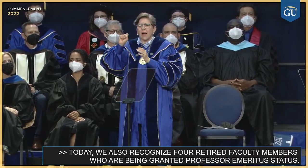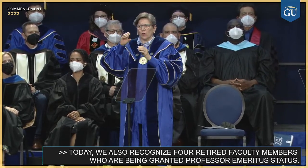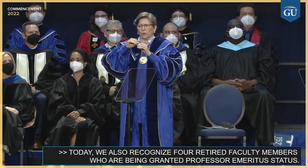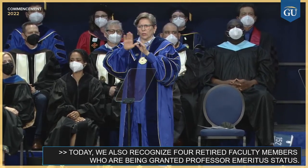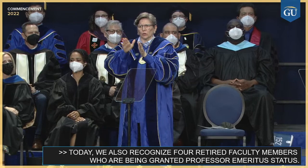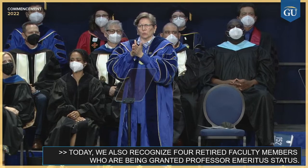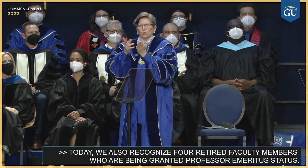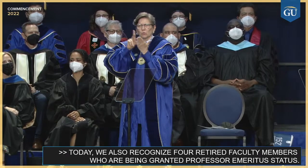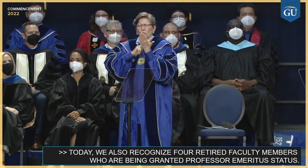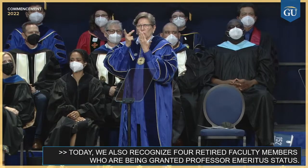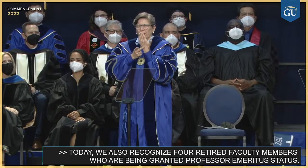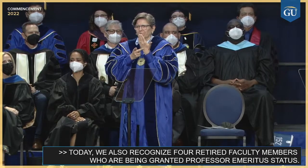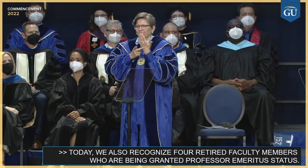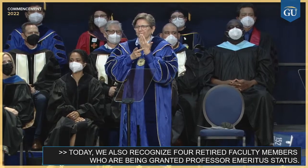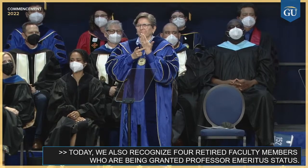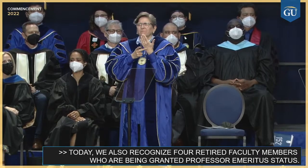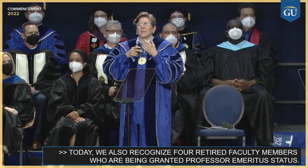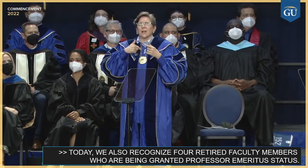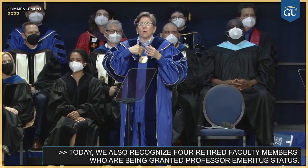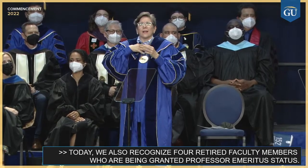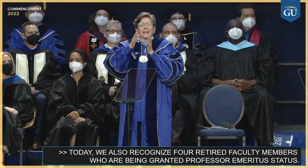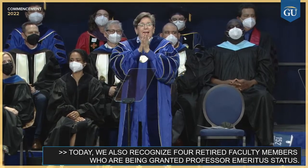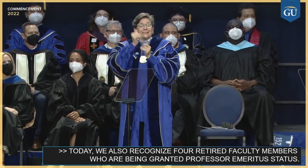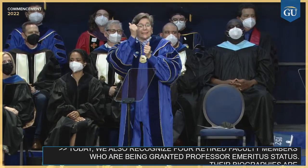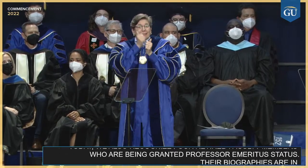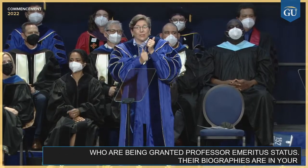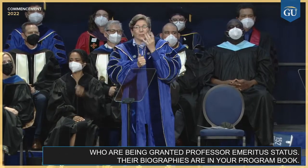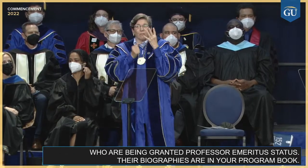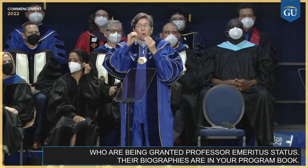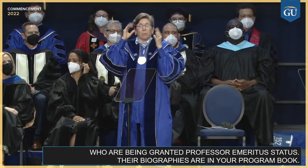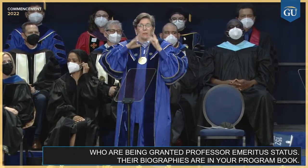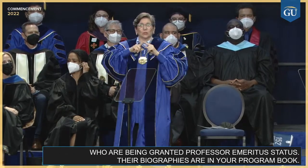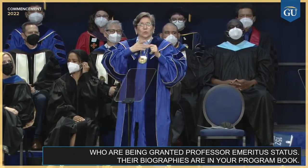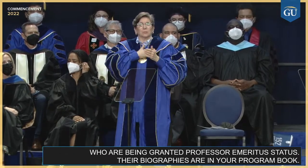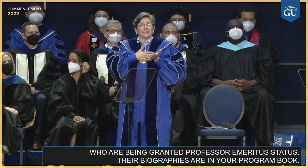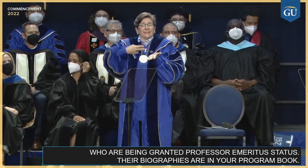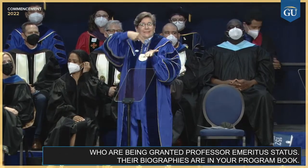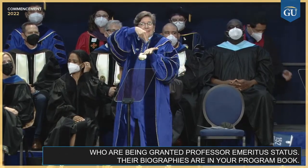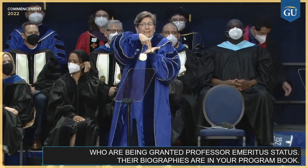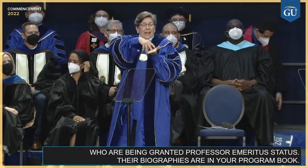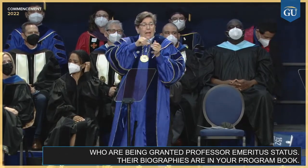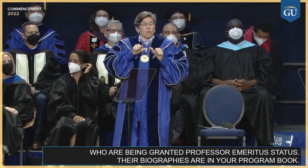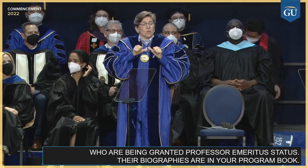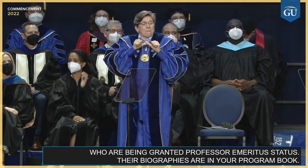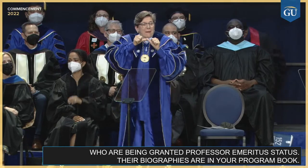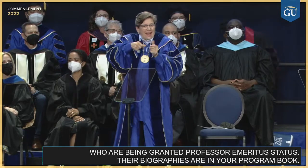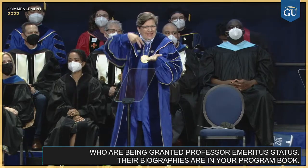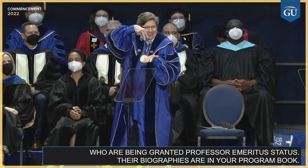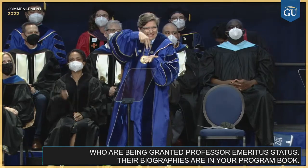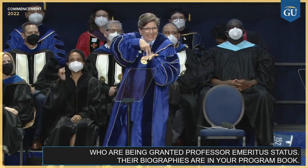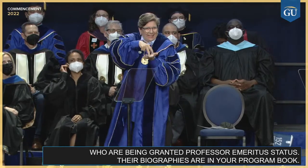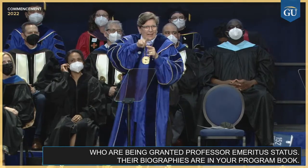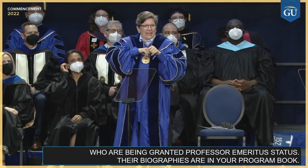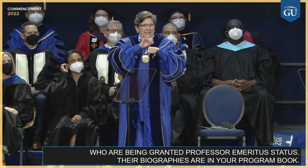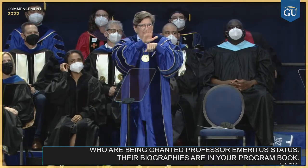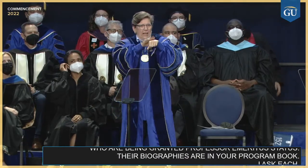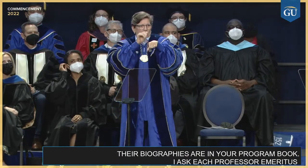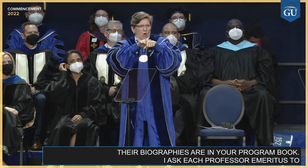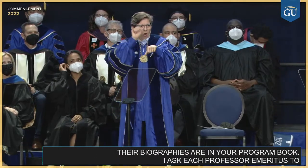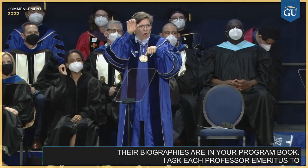Their biographies are in your program book. And I ask each Professor Emeritus to stand and remain standing